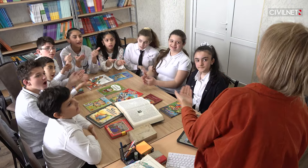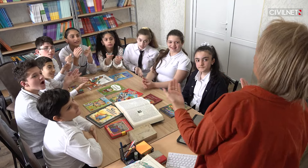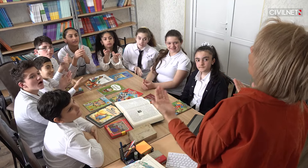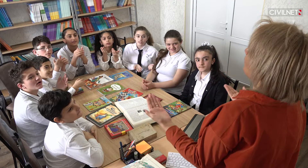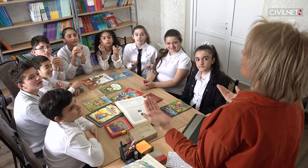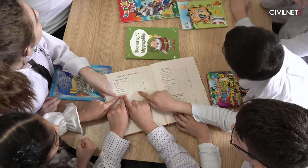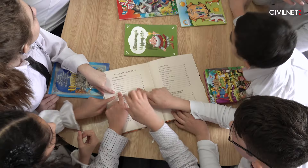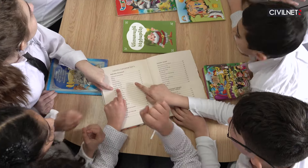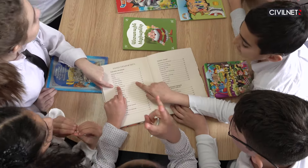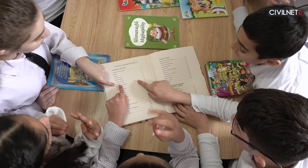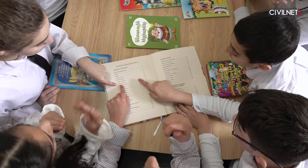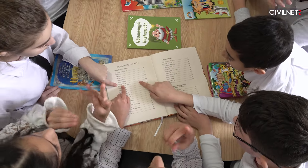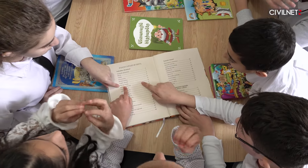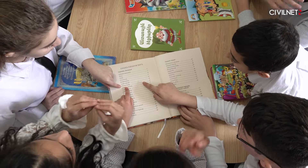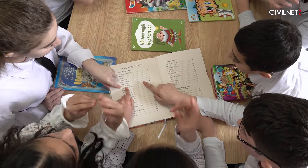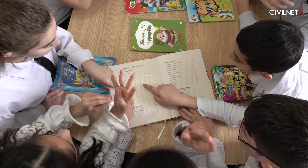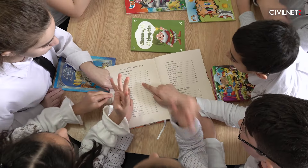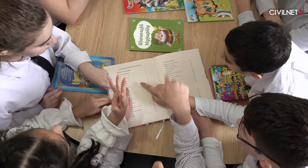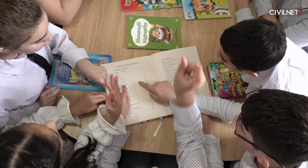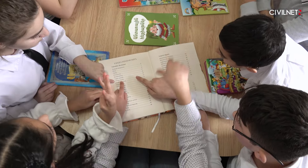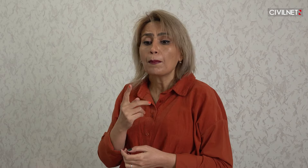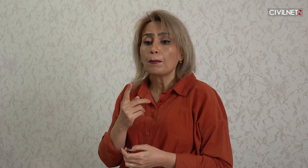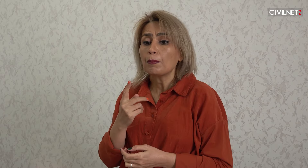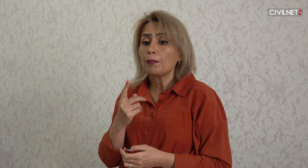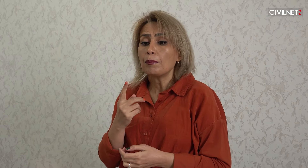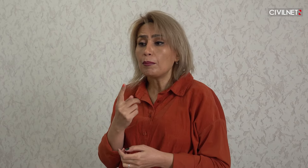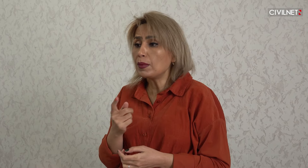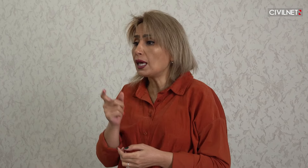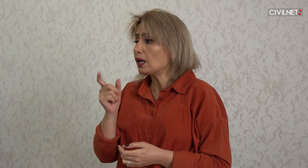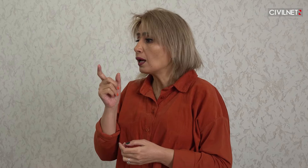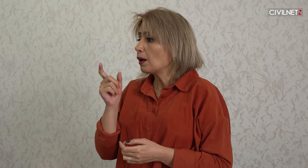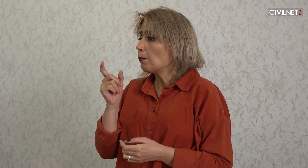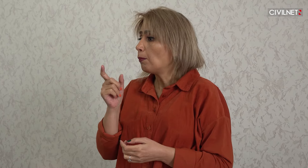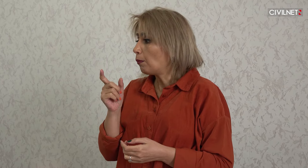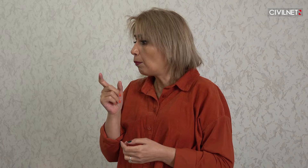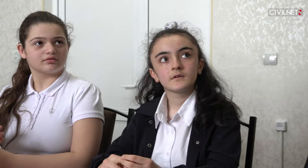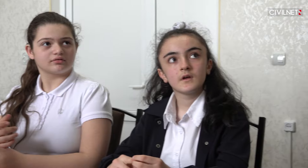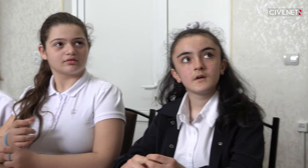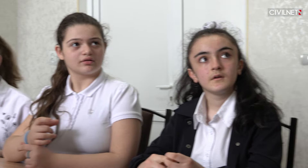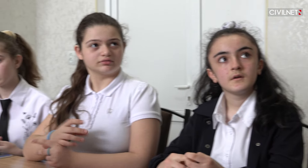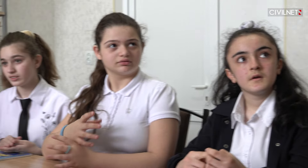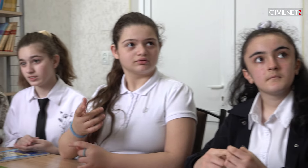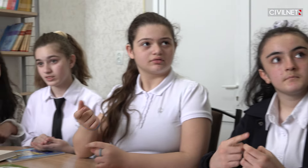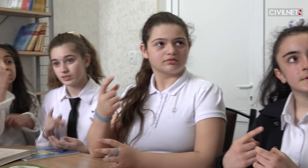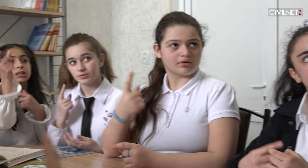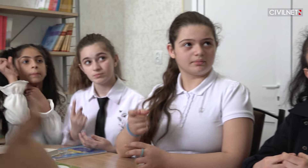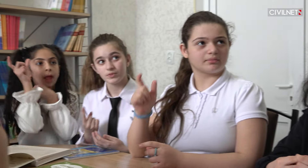The school has 112 enrolled students. Here, children learn to read and write, as well as speak in sign language.